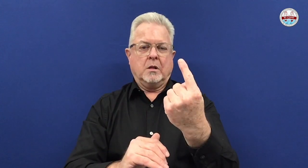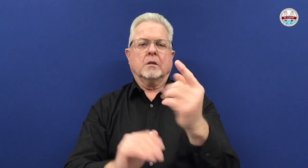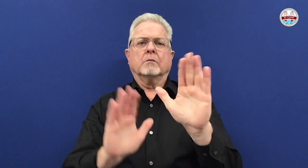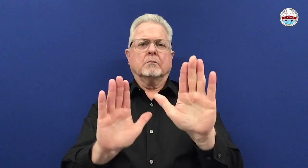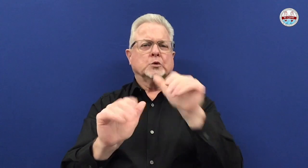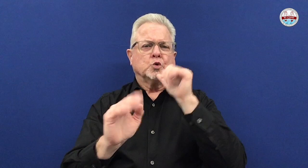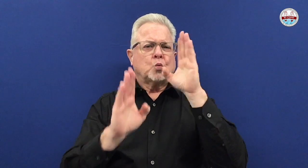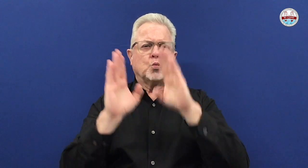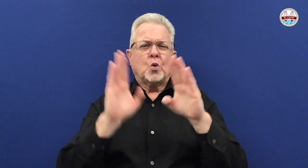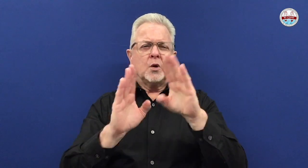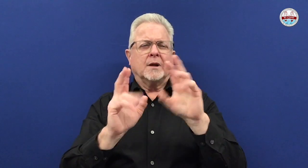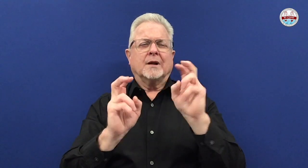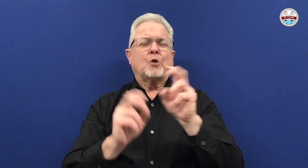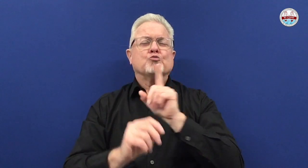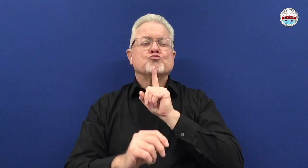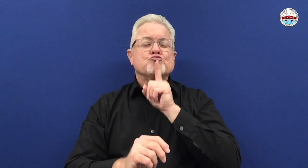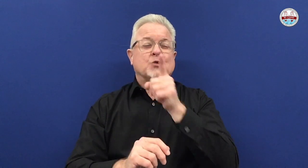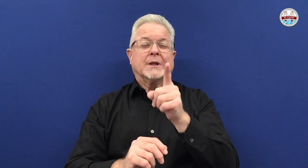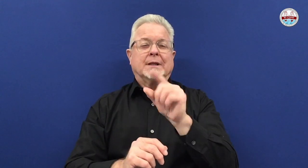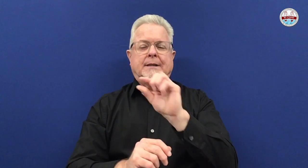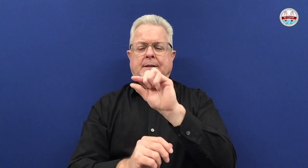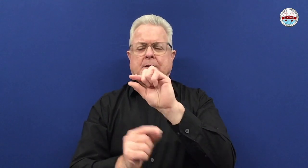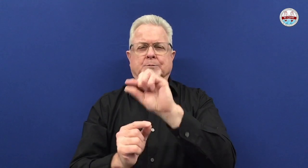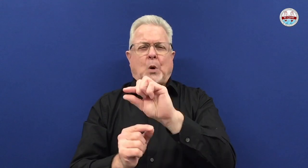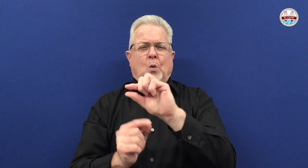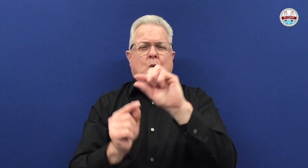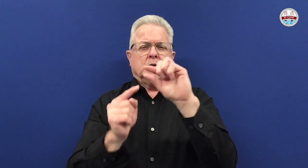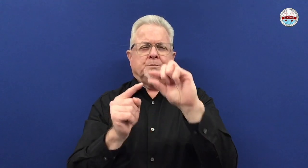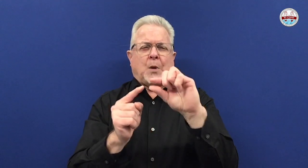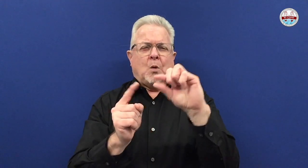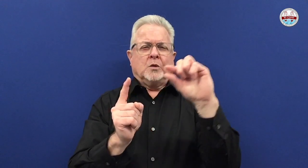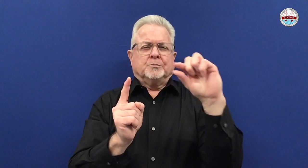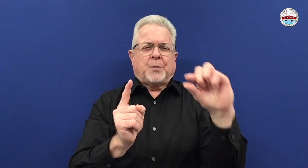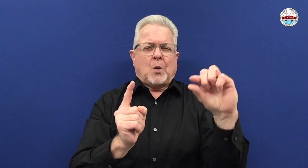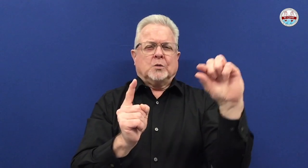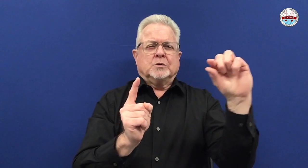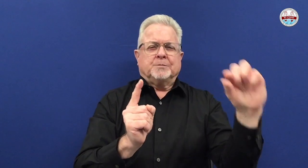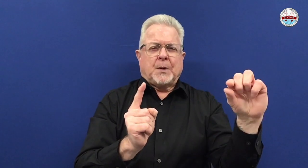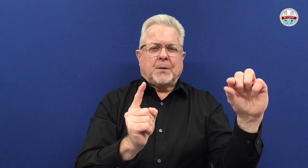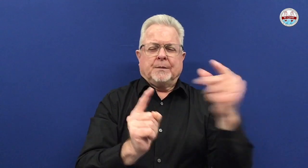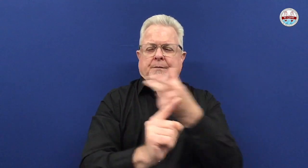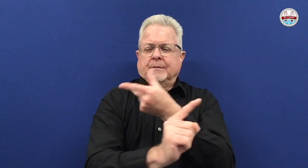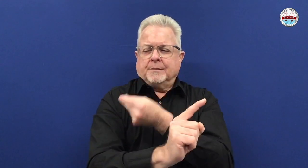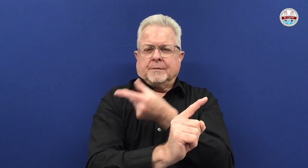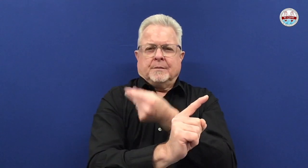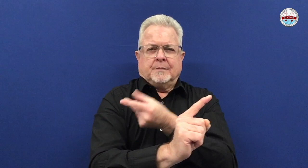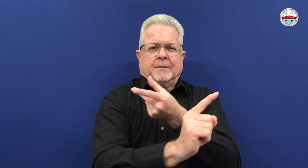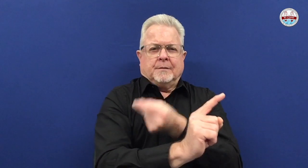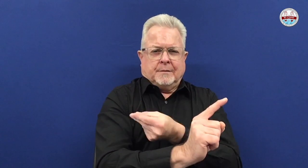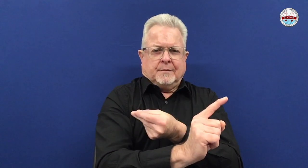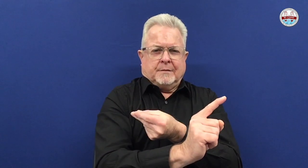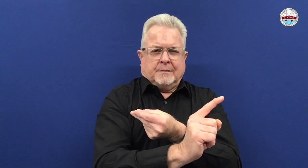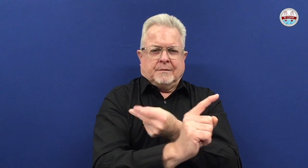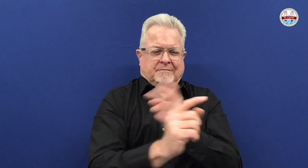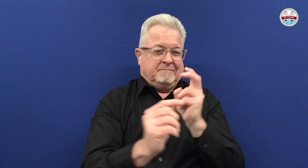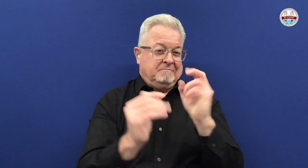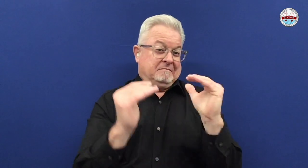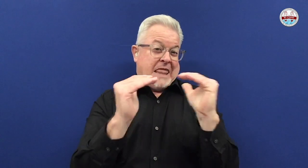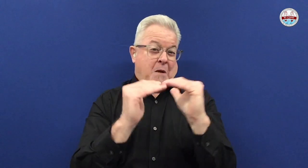they should have more than one. And I should tell you that these are very, very small doses for small people.